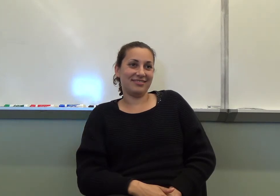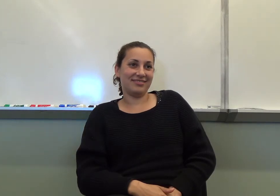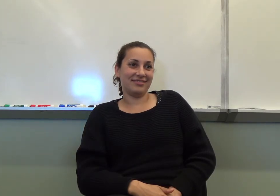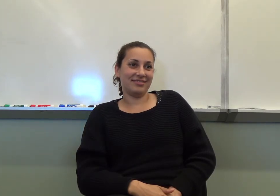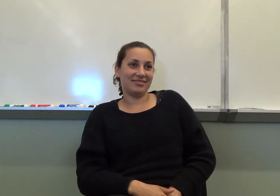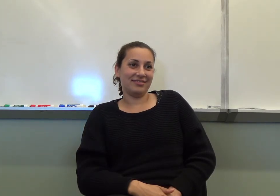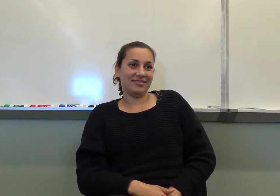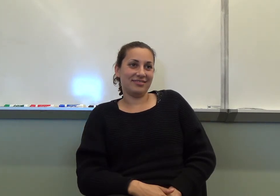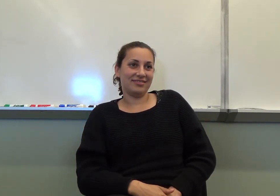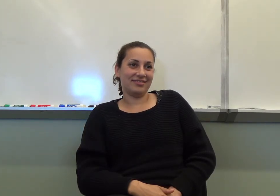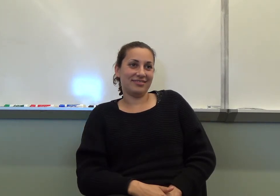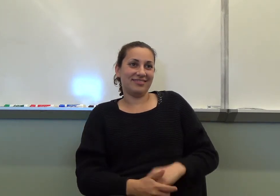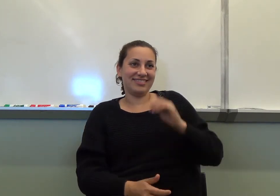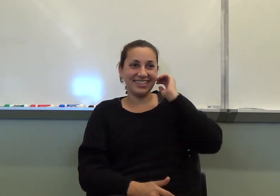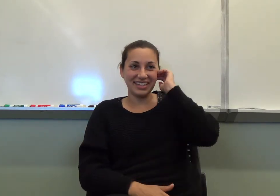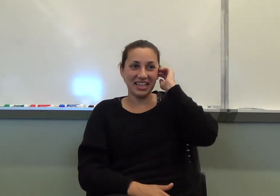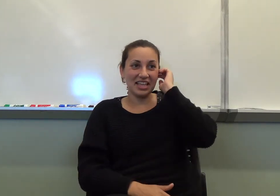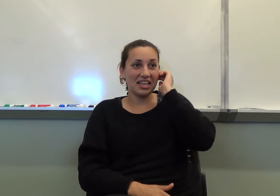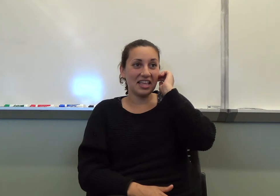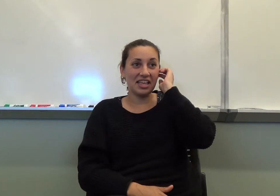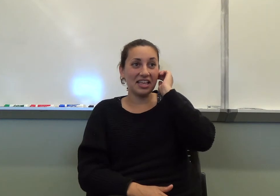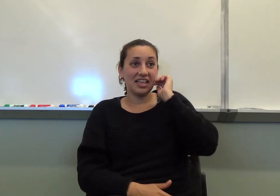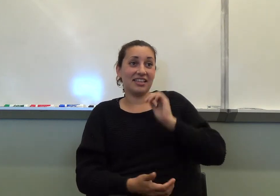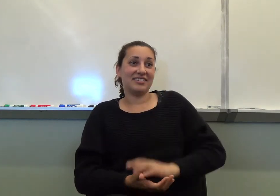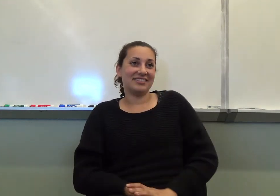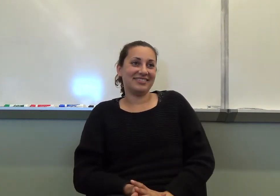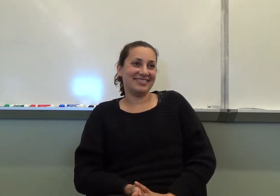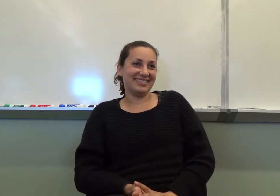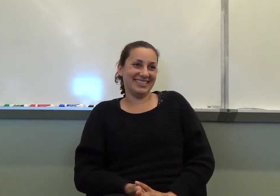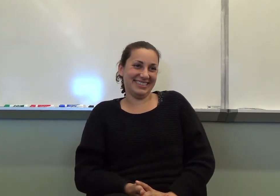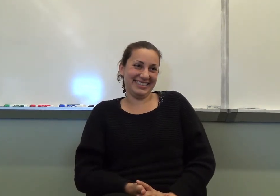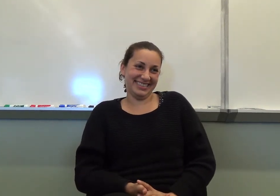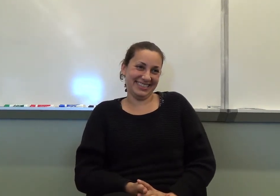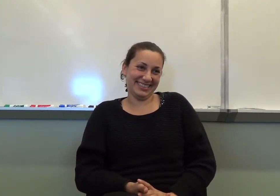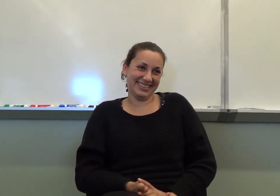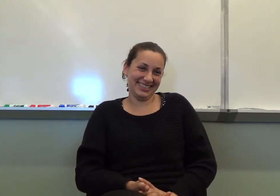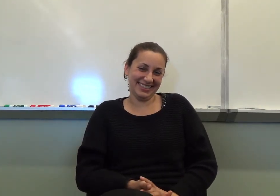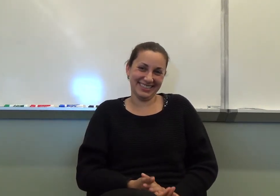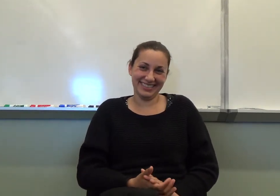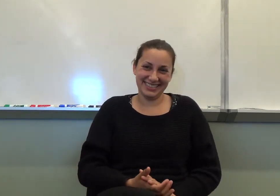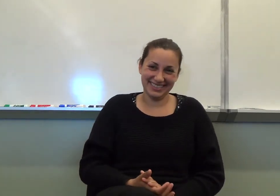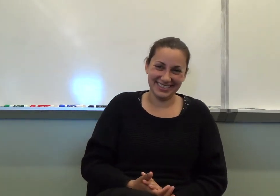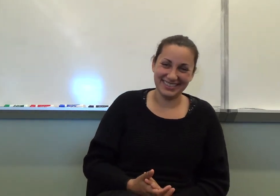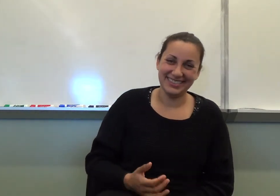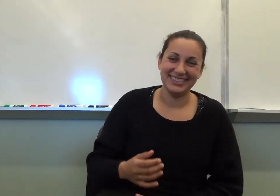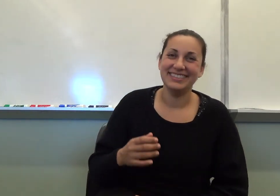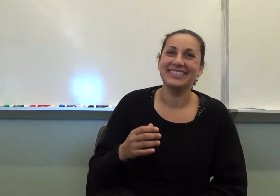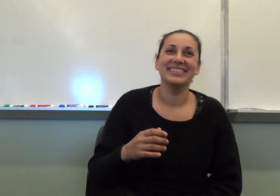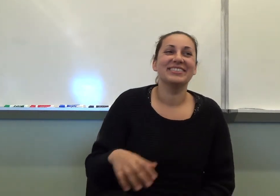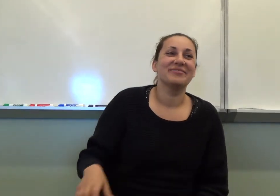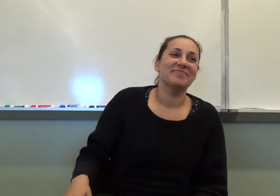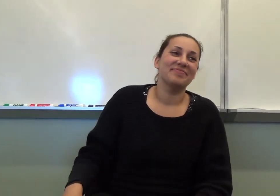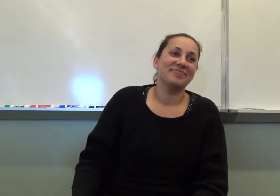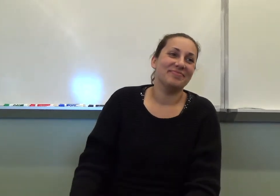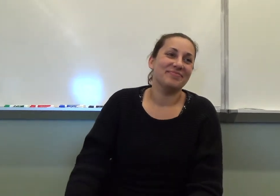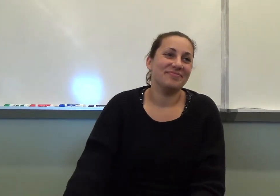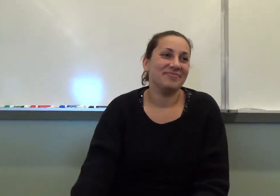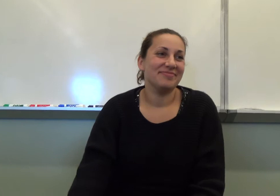those calculators where you need to push the square root button before you put the number in. You have to check your own machine to figure this